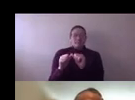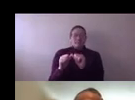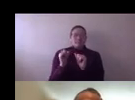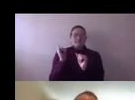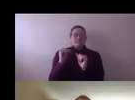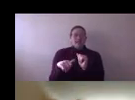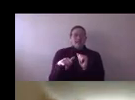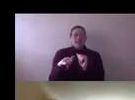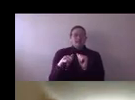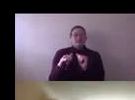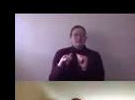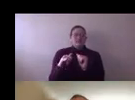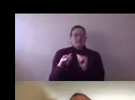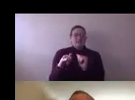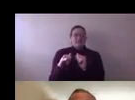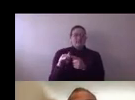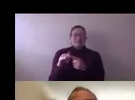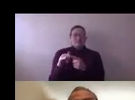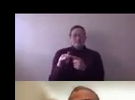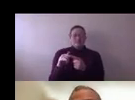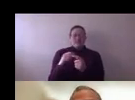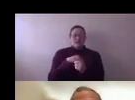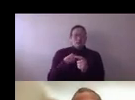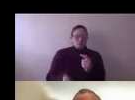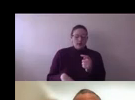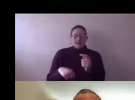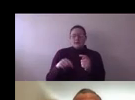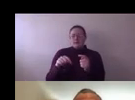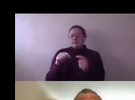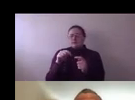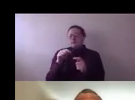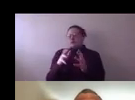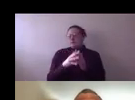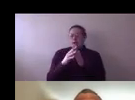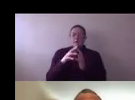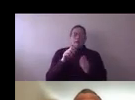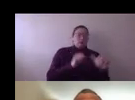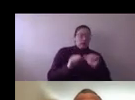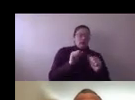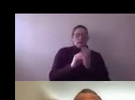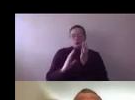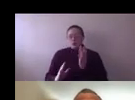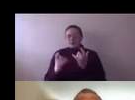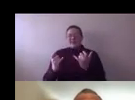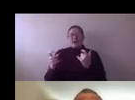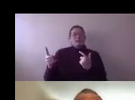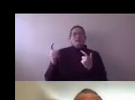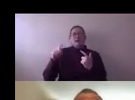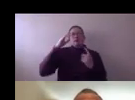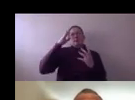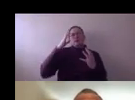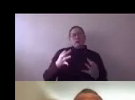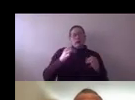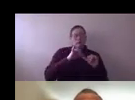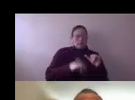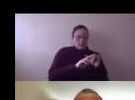is making those Chinese scientists, Chinese-American scientists and students now having to make a decision whether to stay